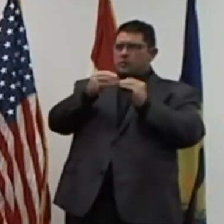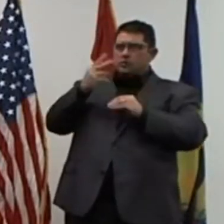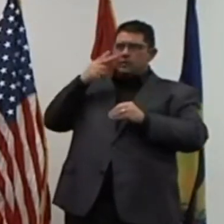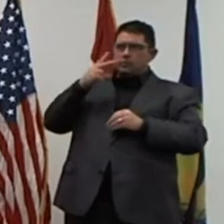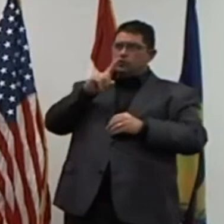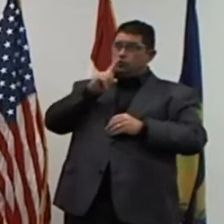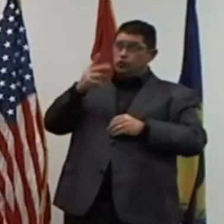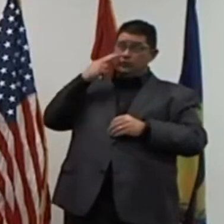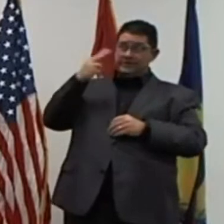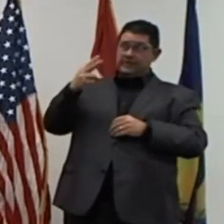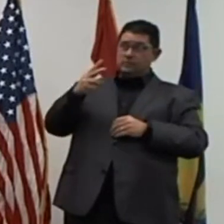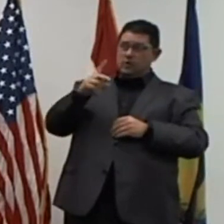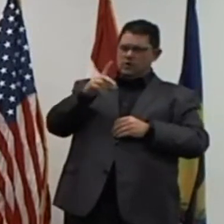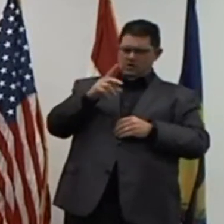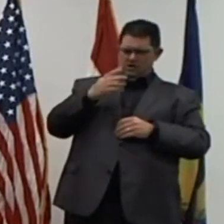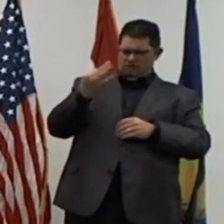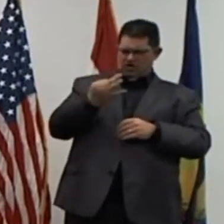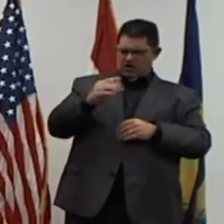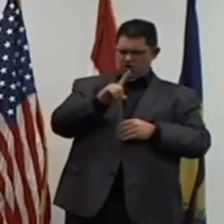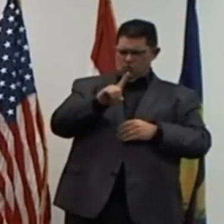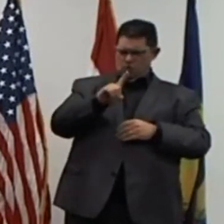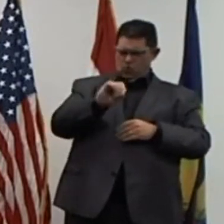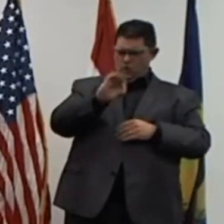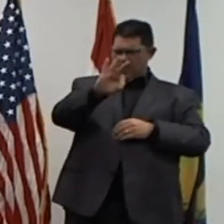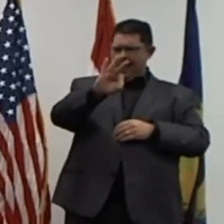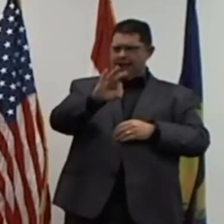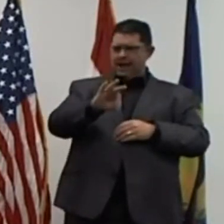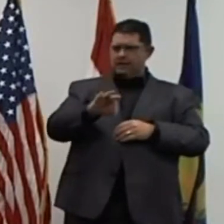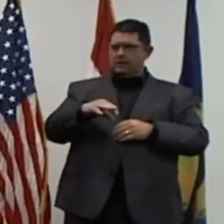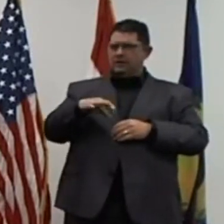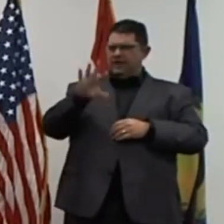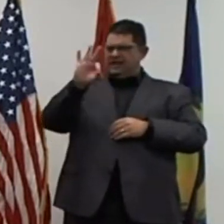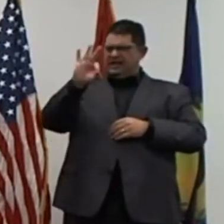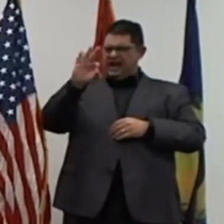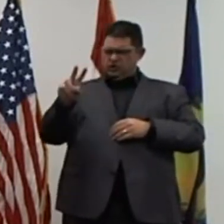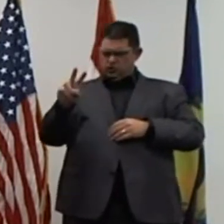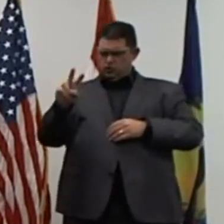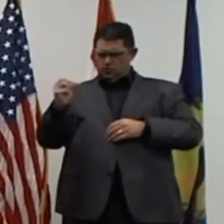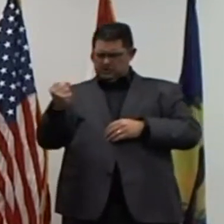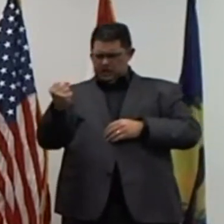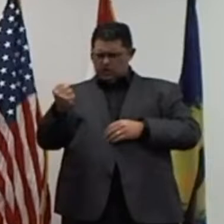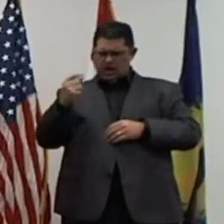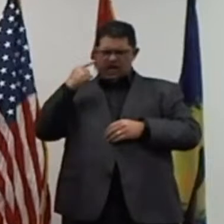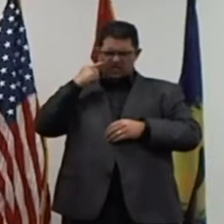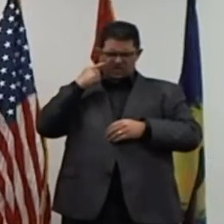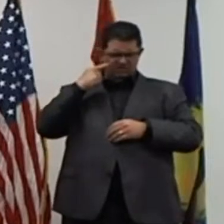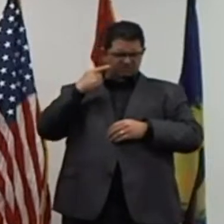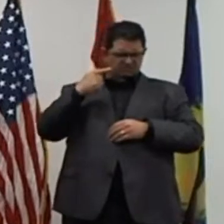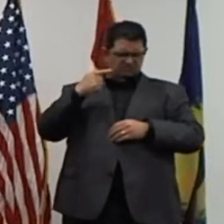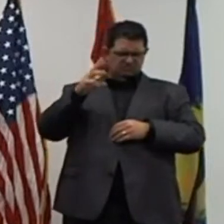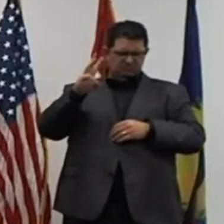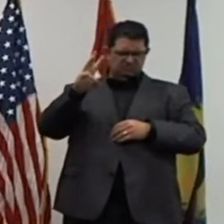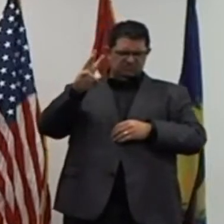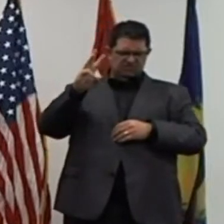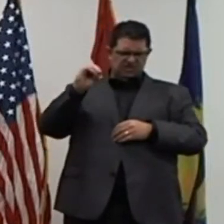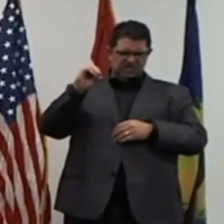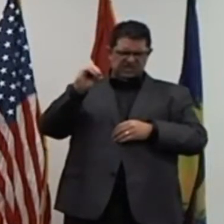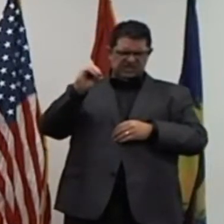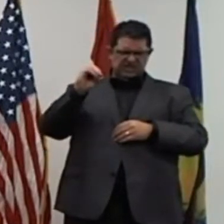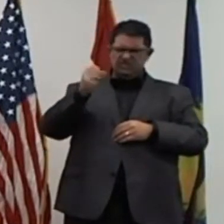I think we had like 109 on Friday and then 92, I think it was Saturday, and then 60s on several